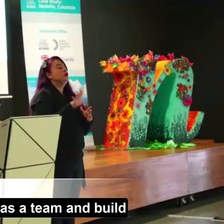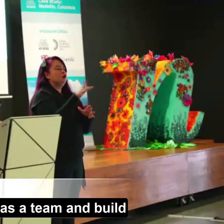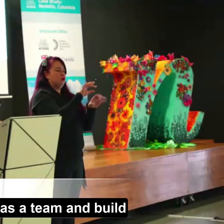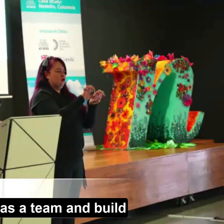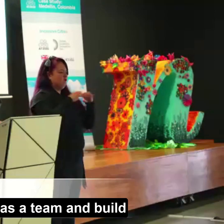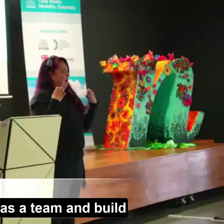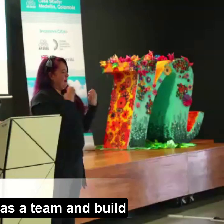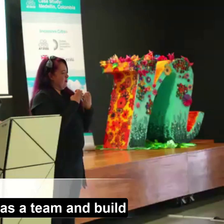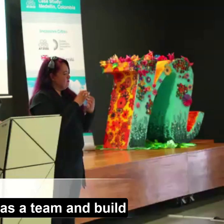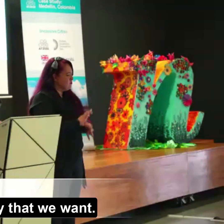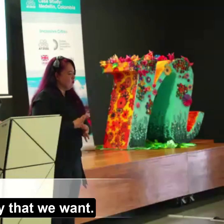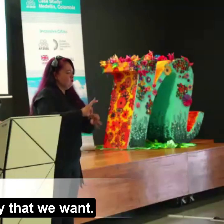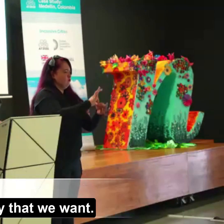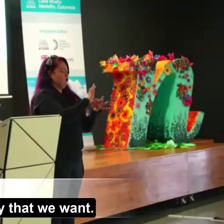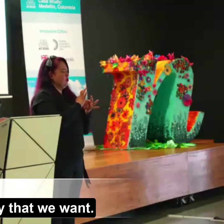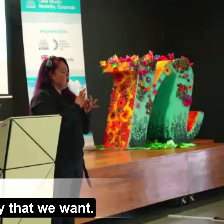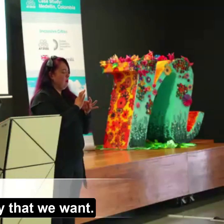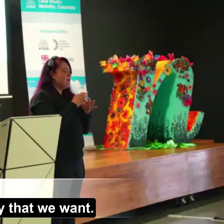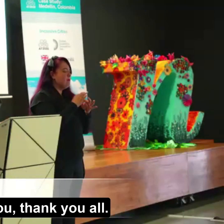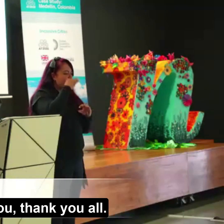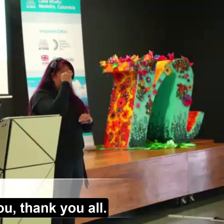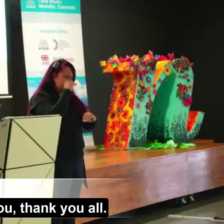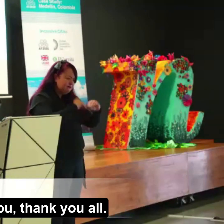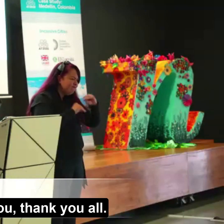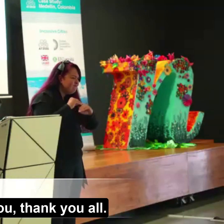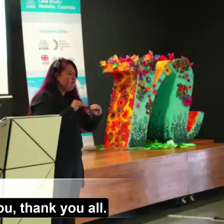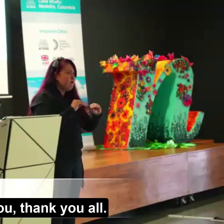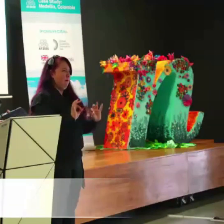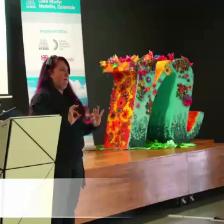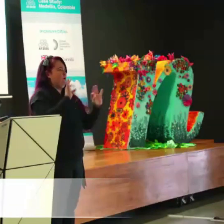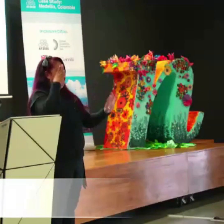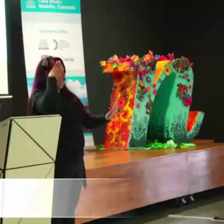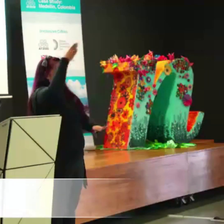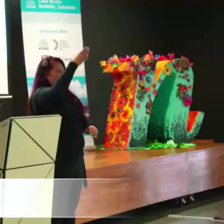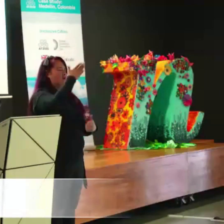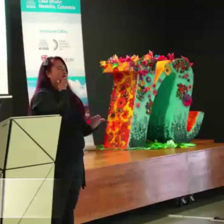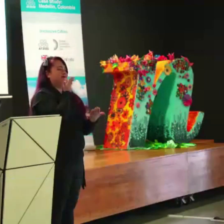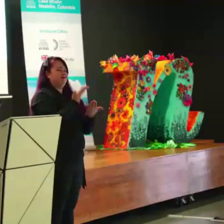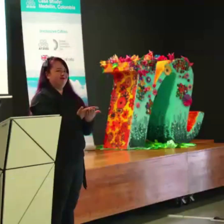team and build the city that we want. Thank you. Thank you all.